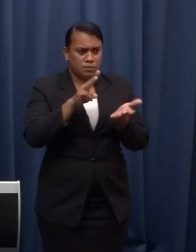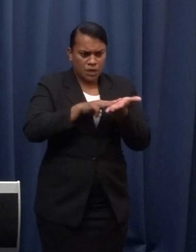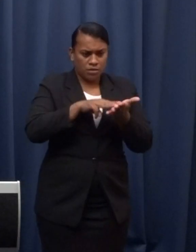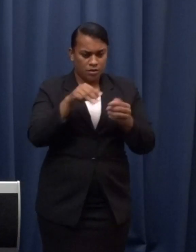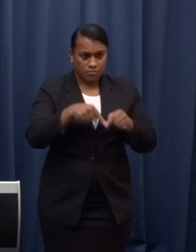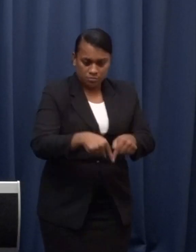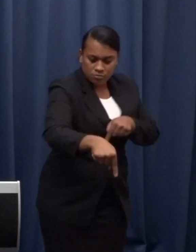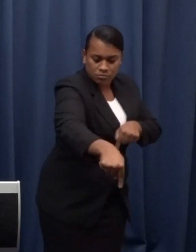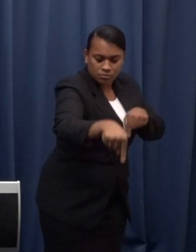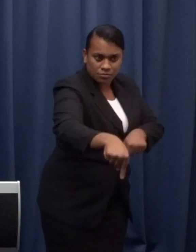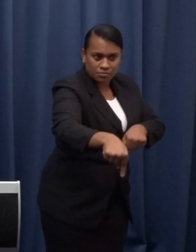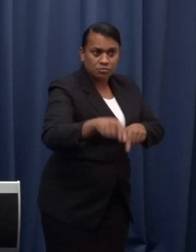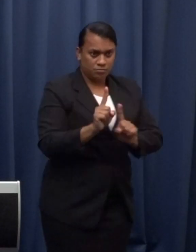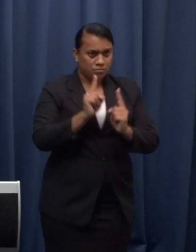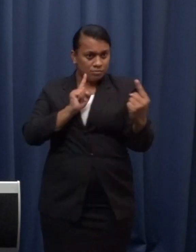as possible.